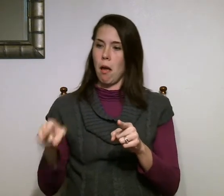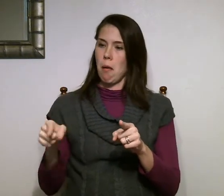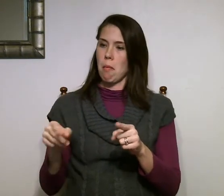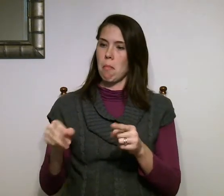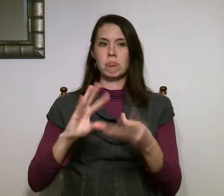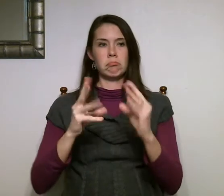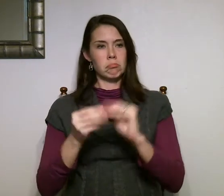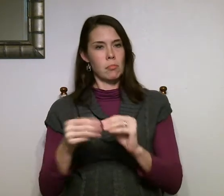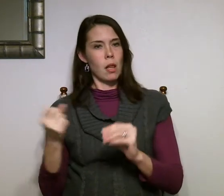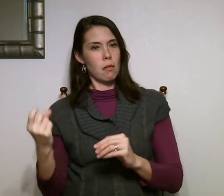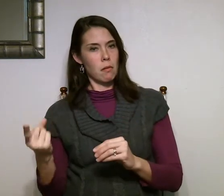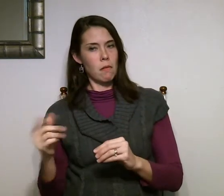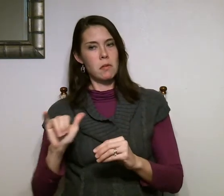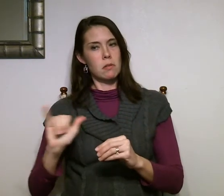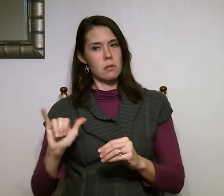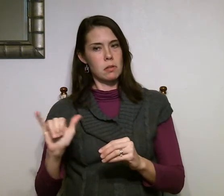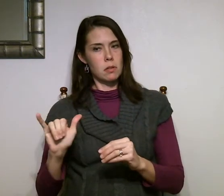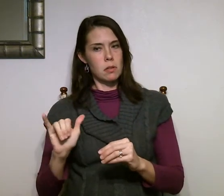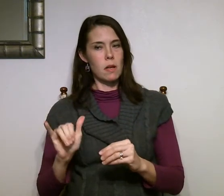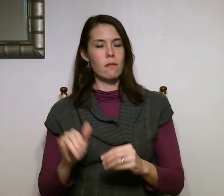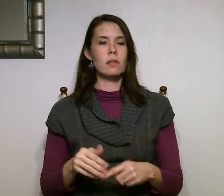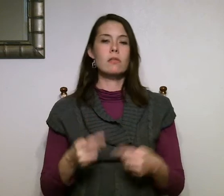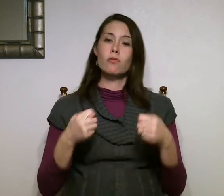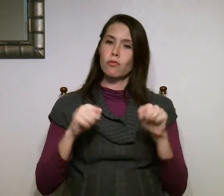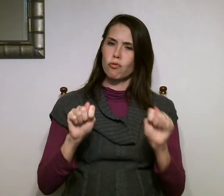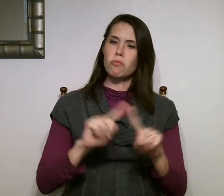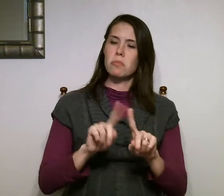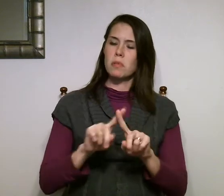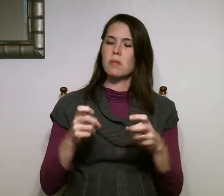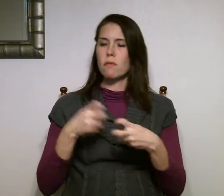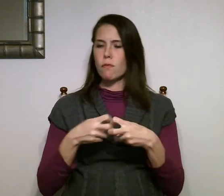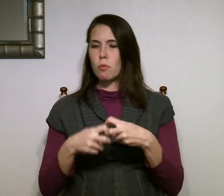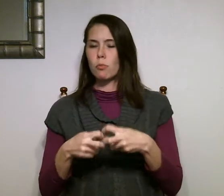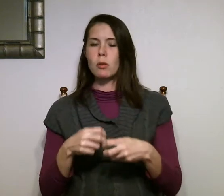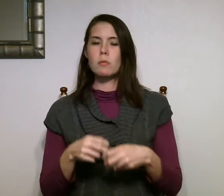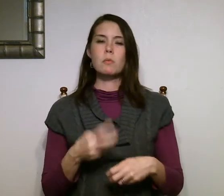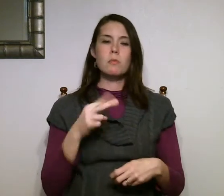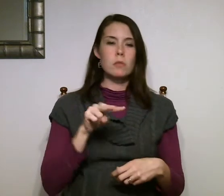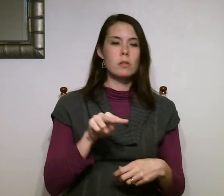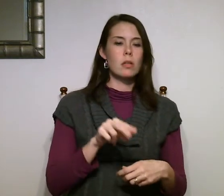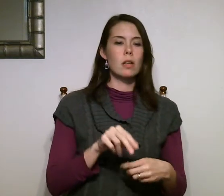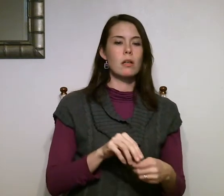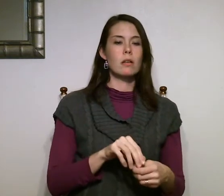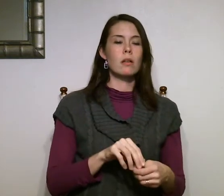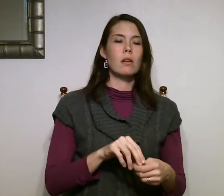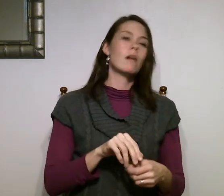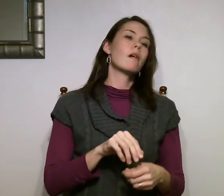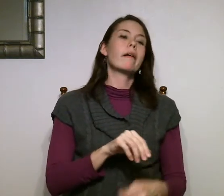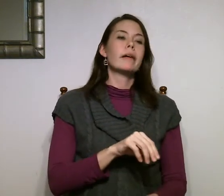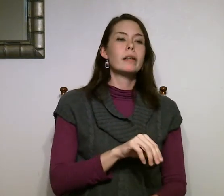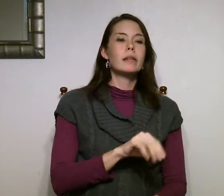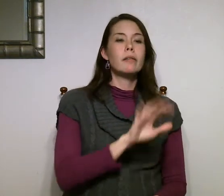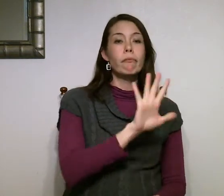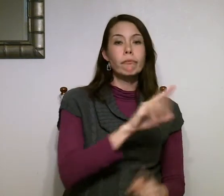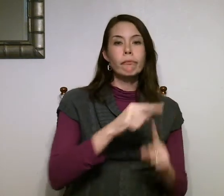it doesn't matter what order you add. 5 plus 6 is the same thing as 6 plus 5. And that makes sense. If I have 5 avocados and you give me